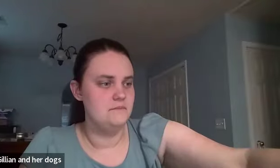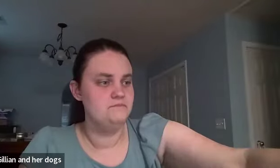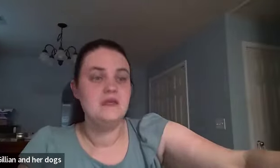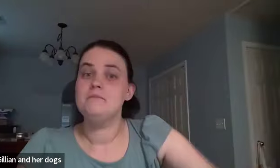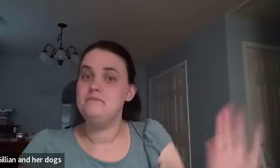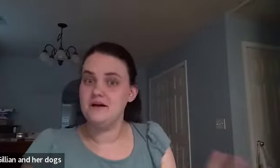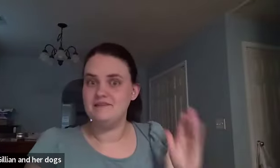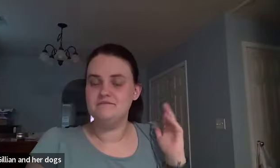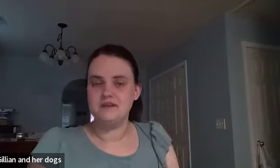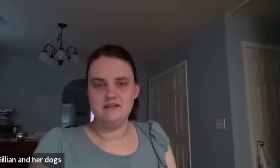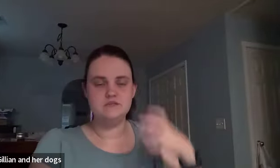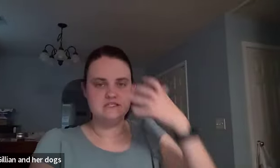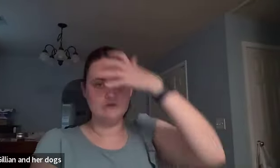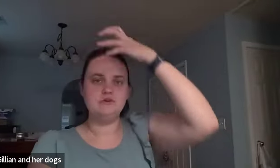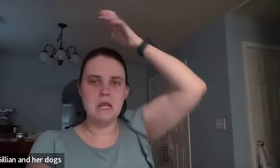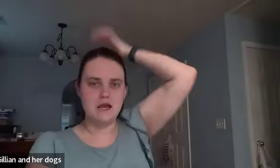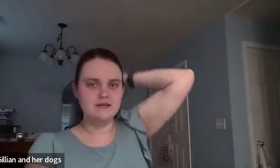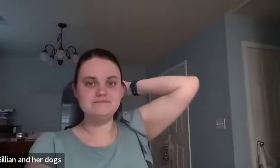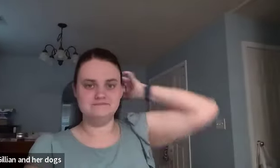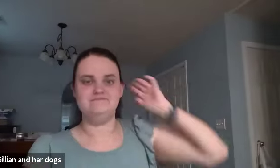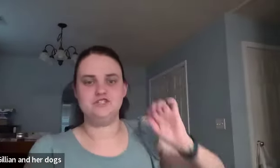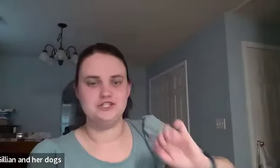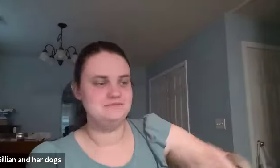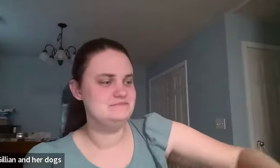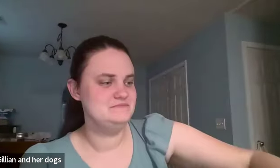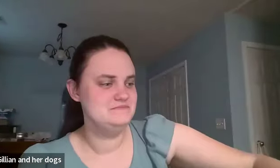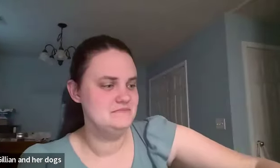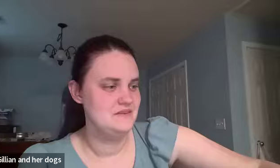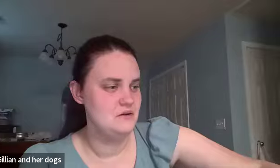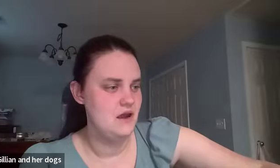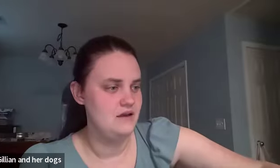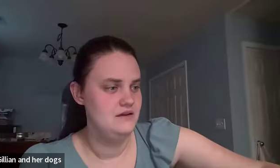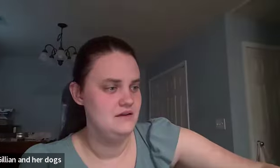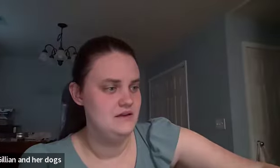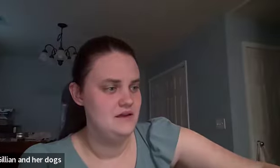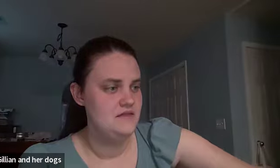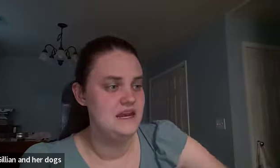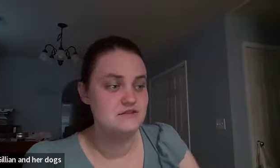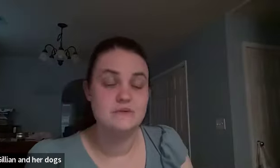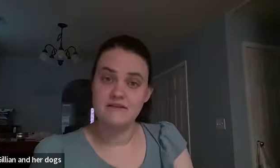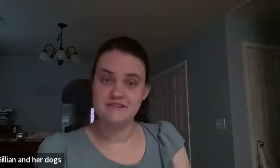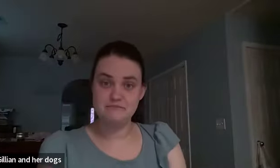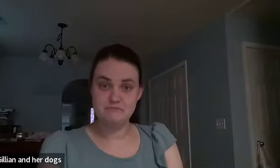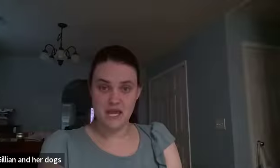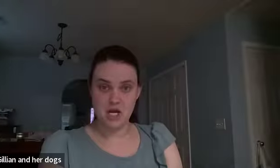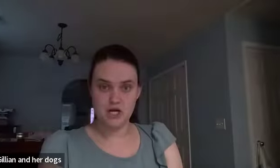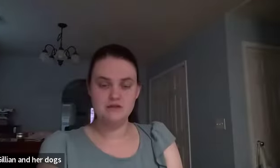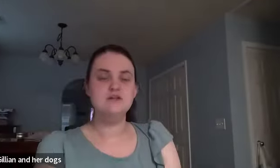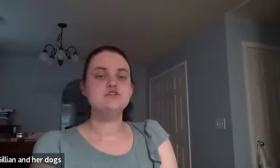Um, but you would still do lion for sure. Okay. The next one we have is bear.